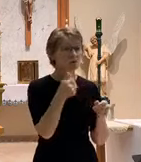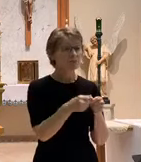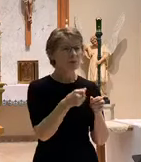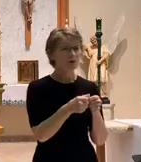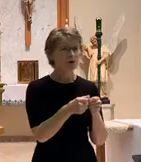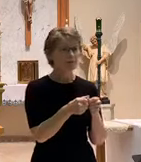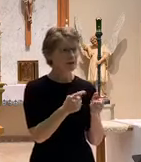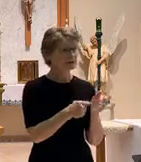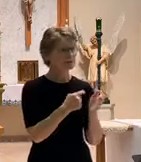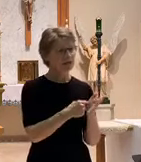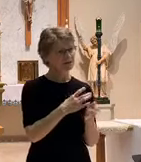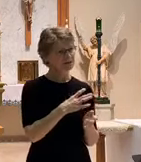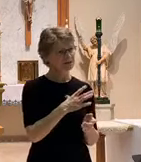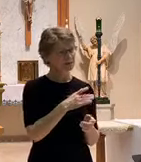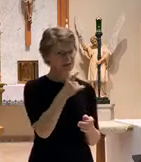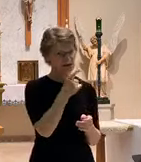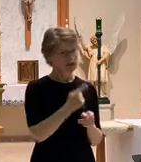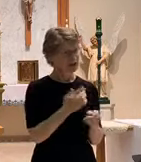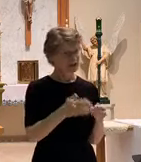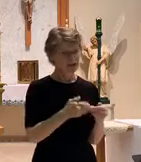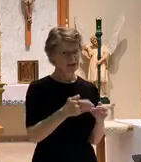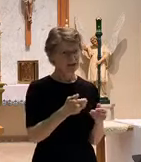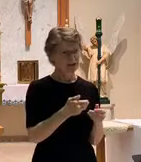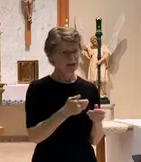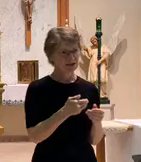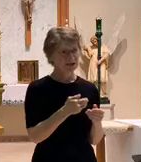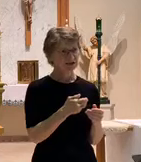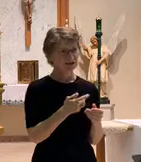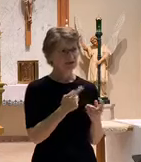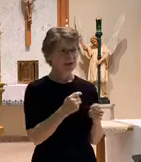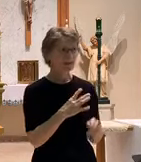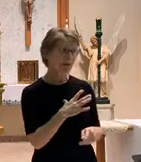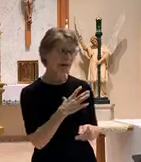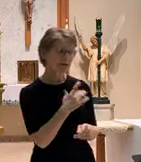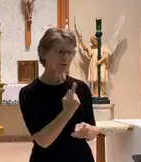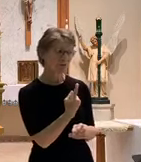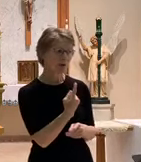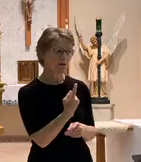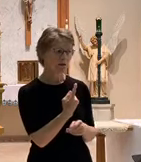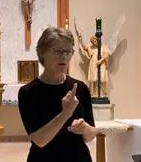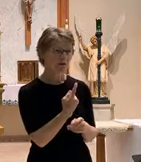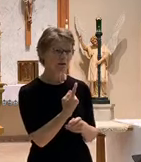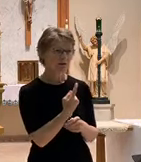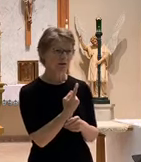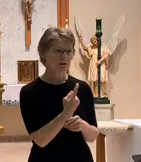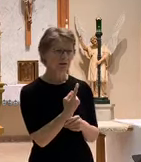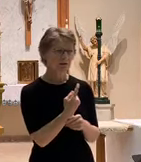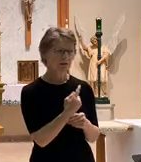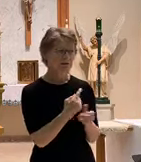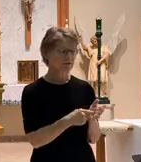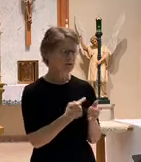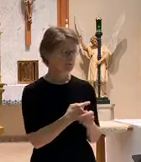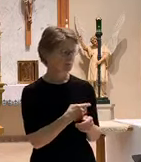sometimes hospitality isn't that easy to be a hospitable person. But there are great rewards.